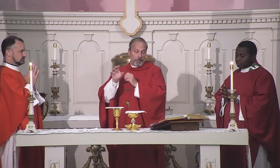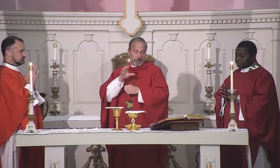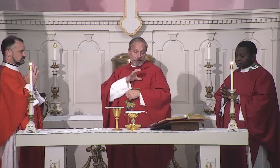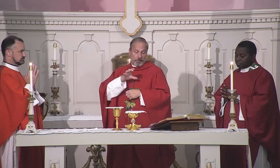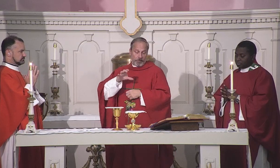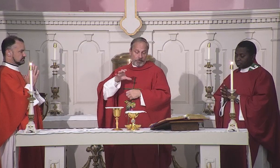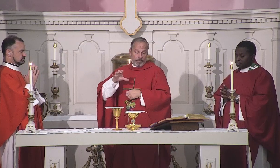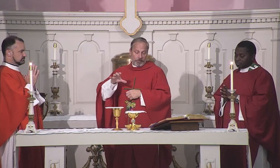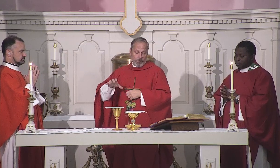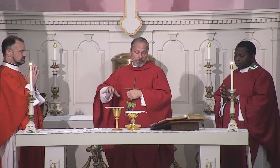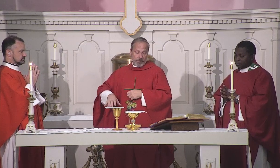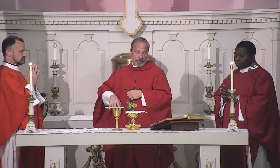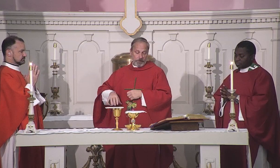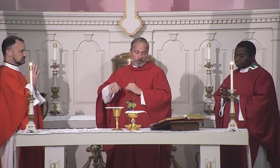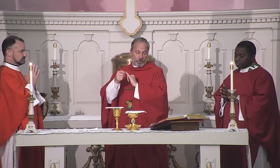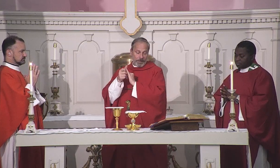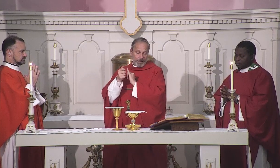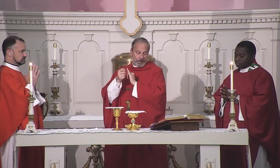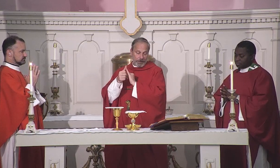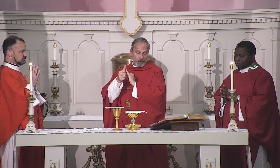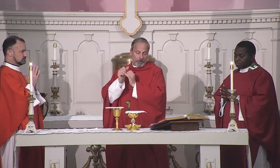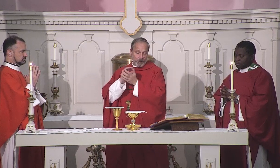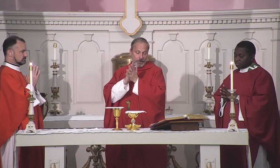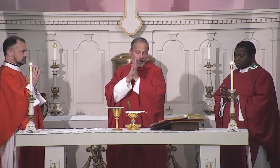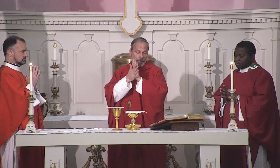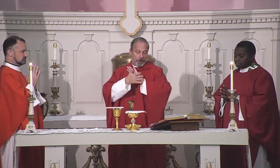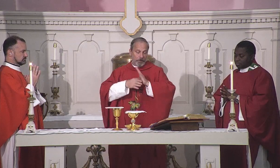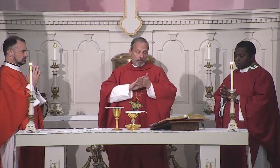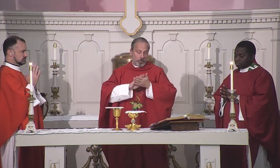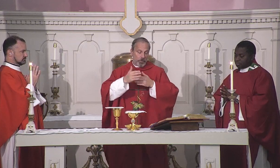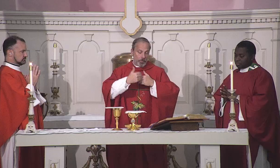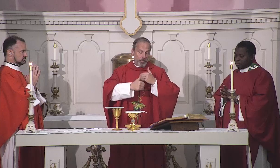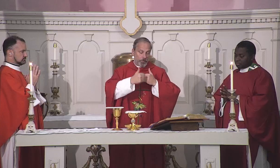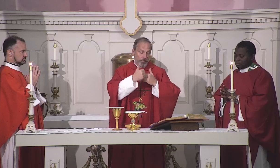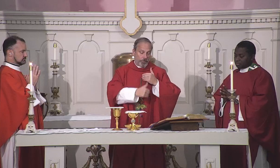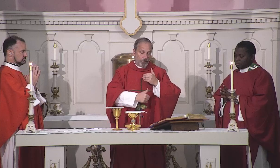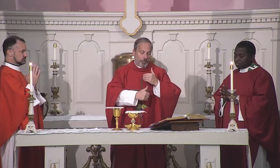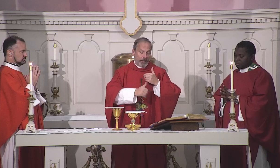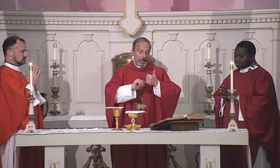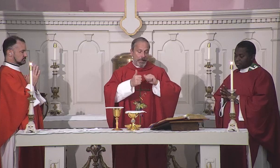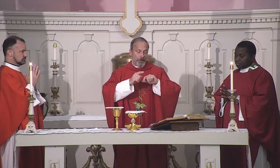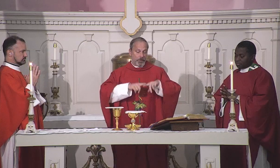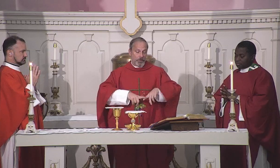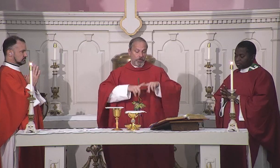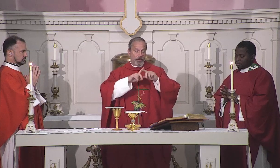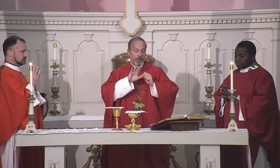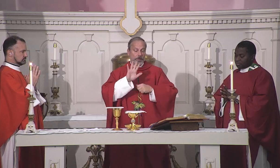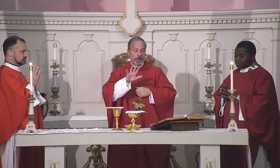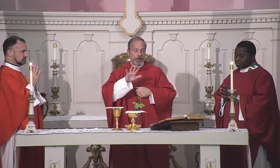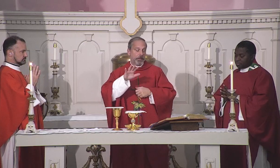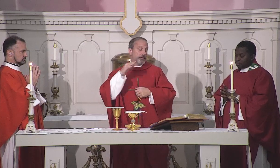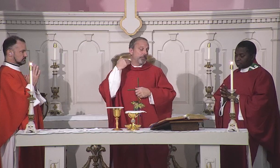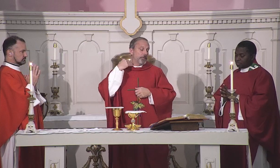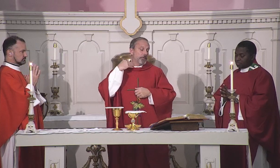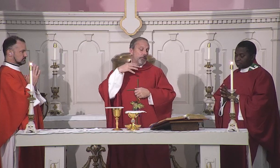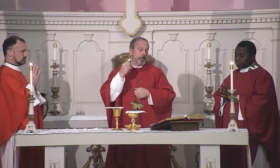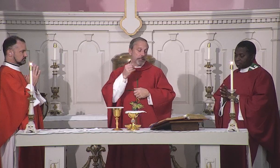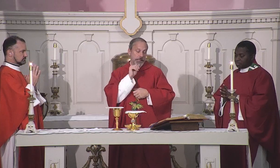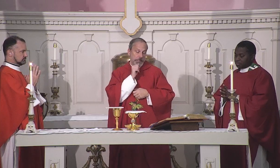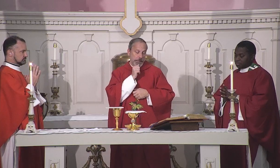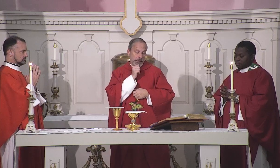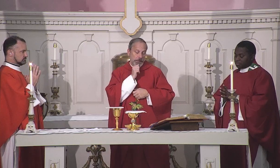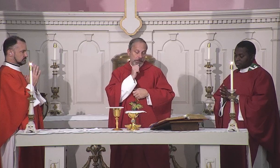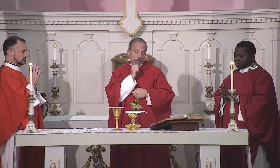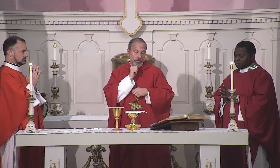Christ, made pure bread through his martyrdom and passion.